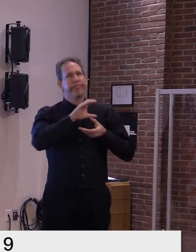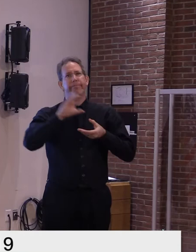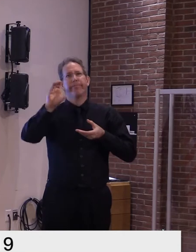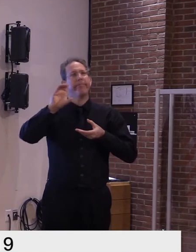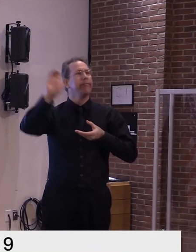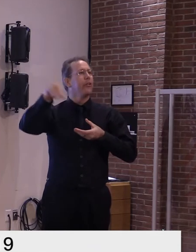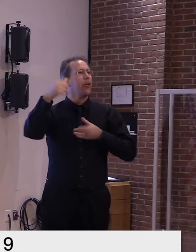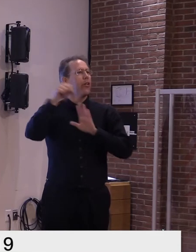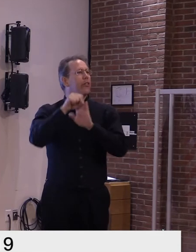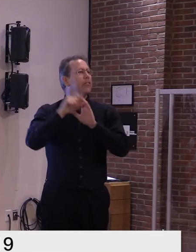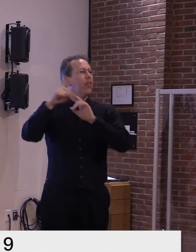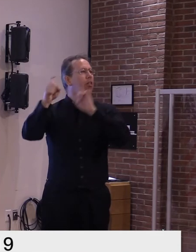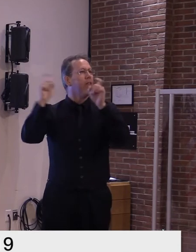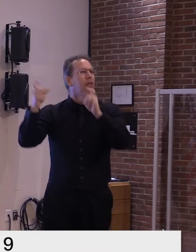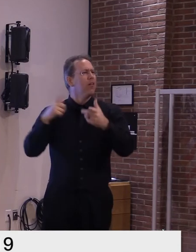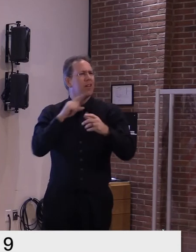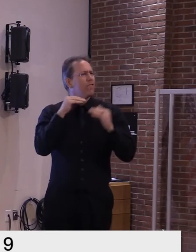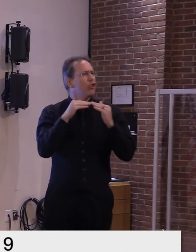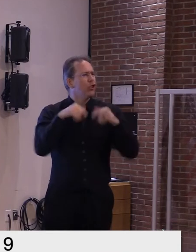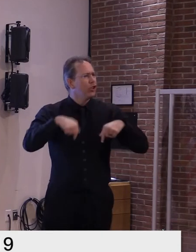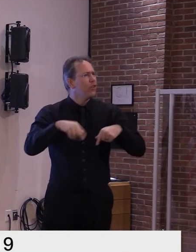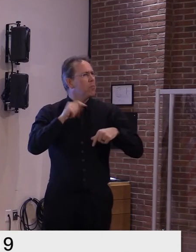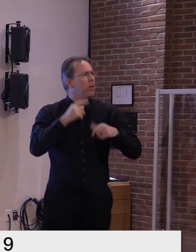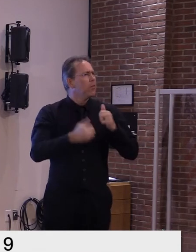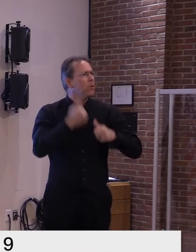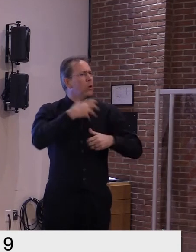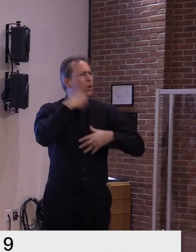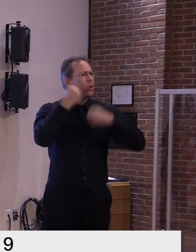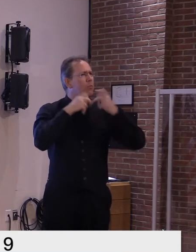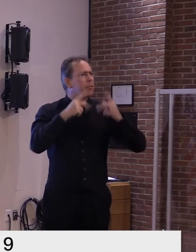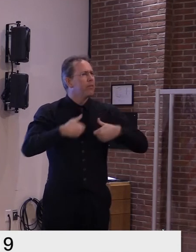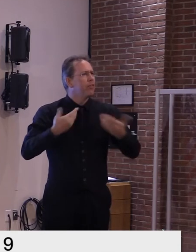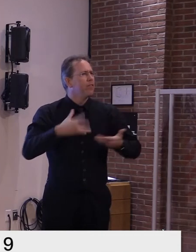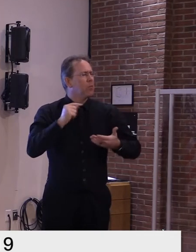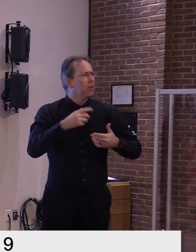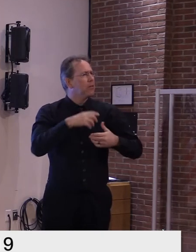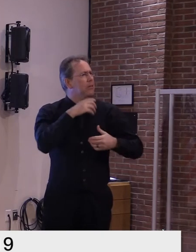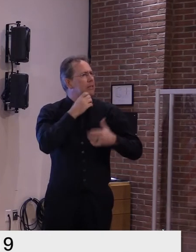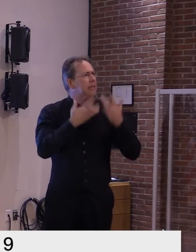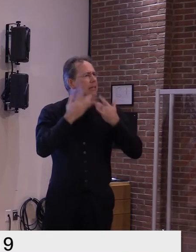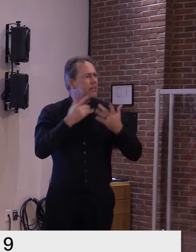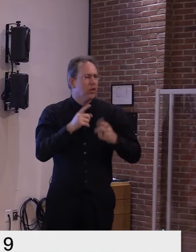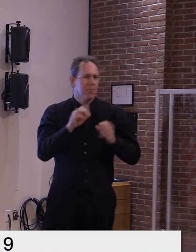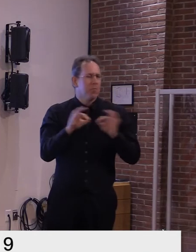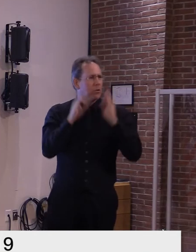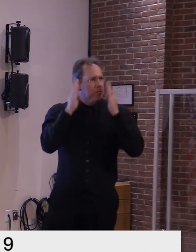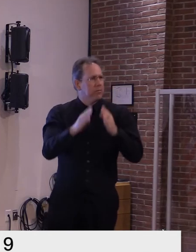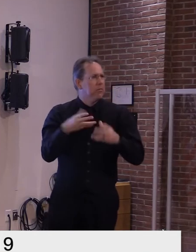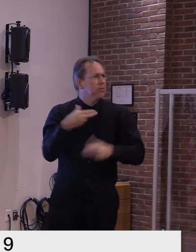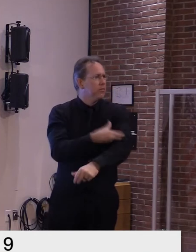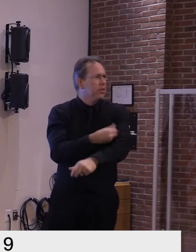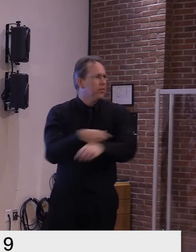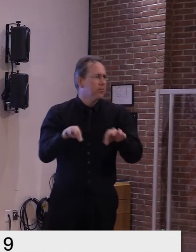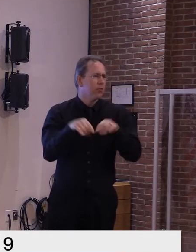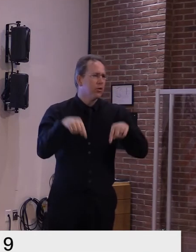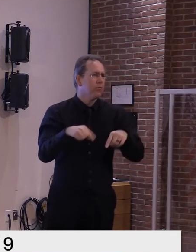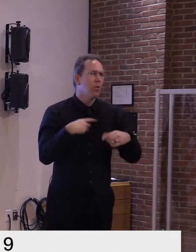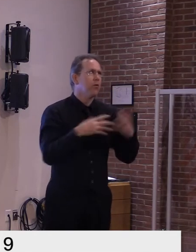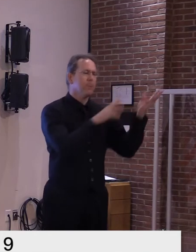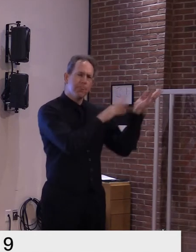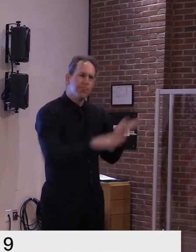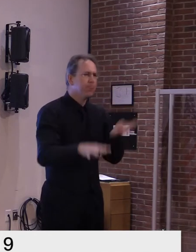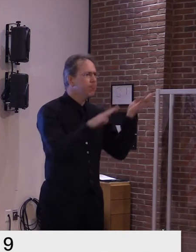vaccinated, and let's and we have been doing that in a exquisite way, and I just want to keep that